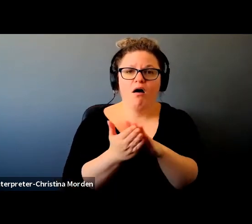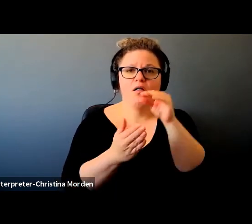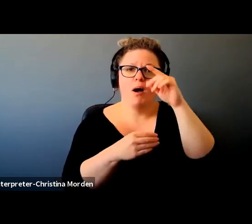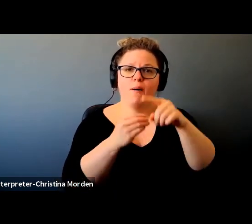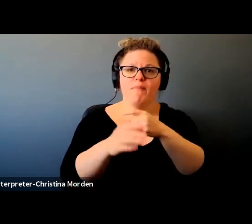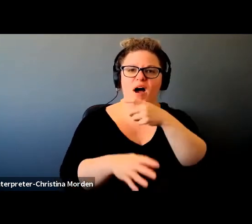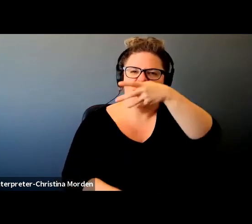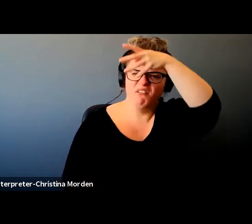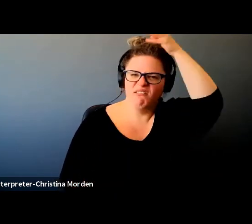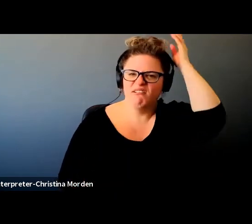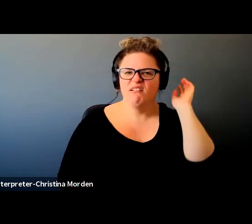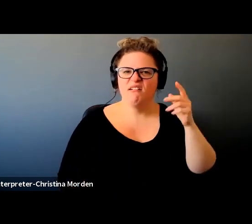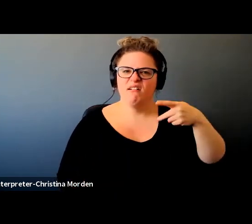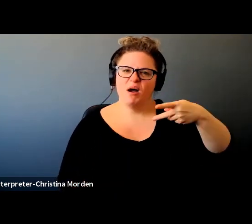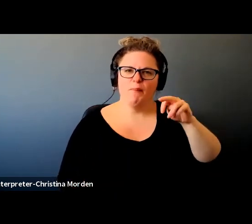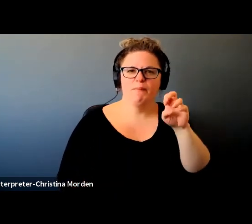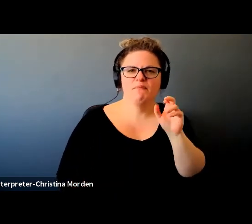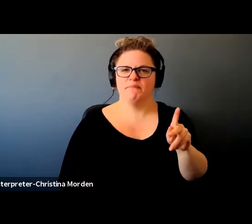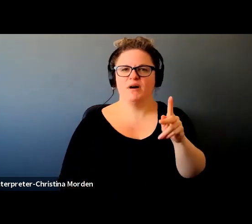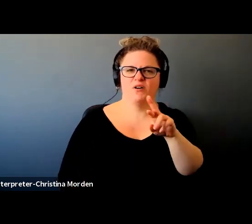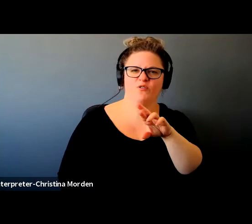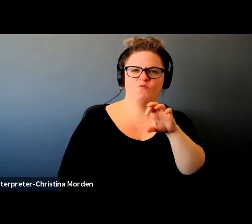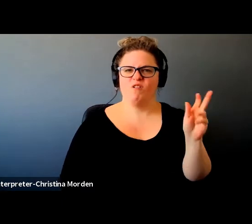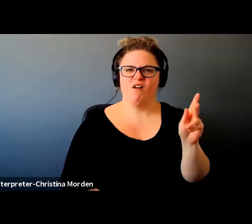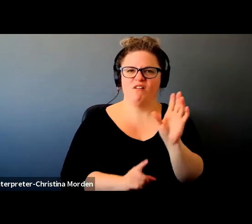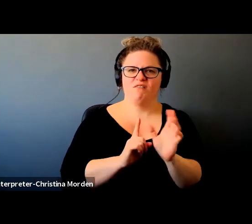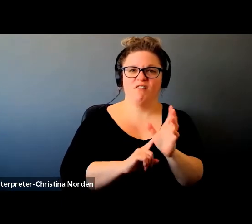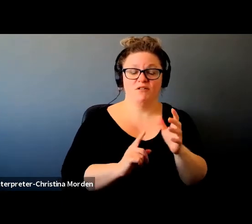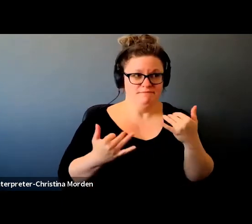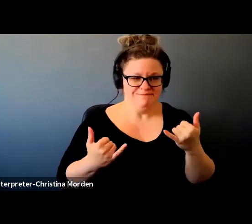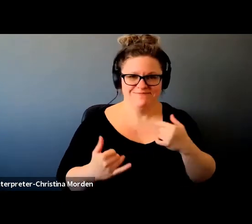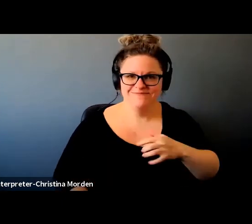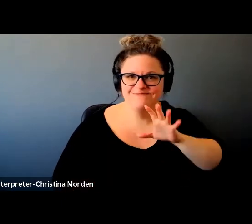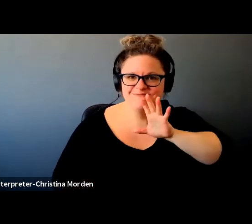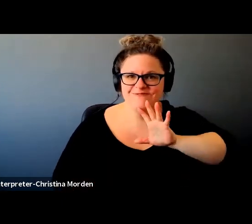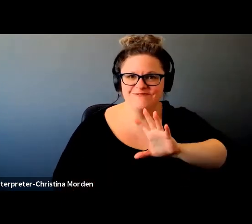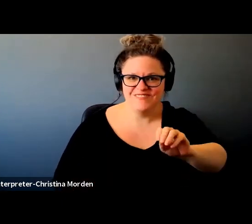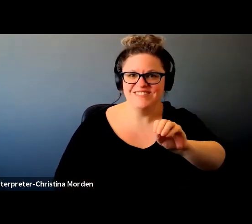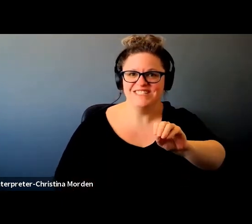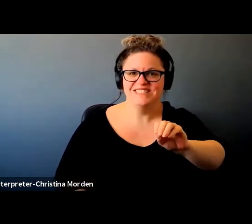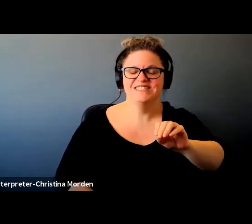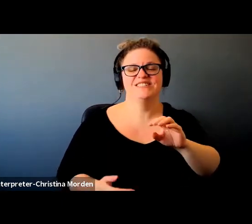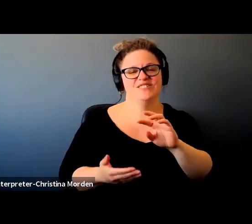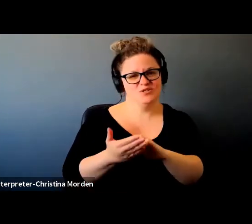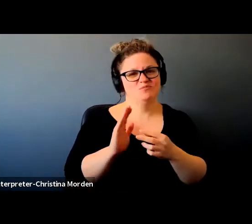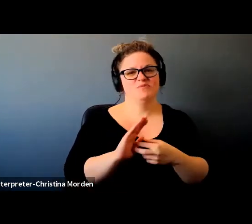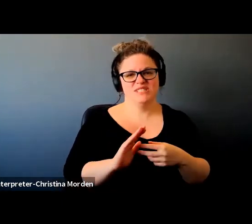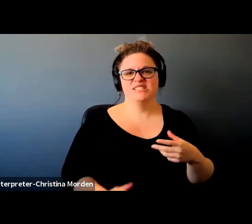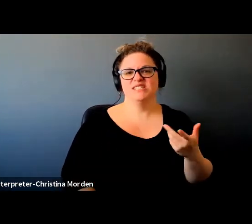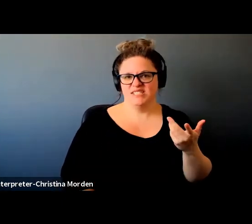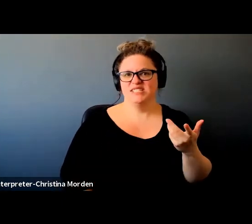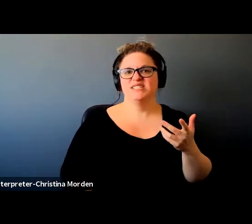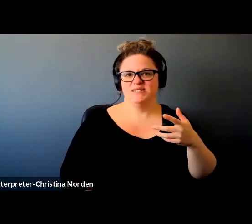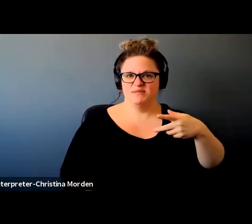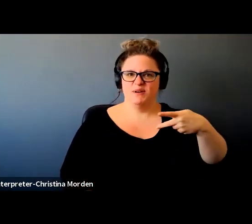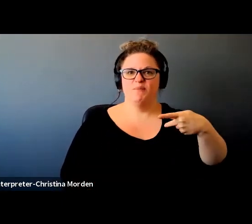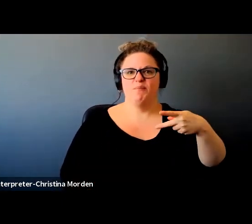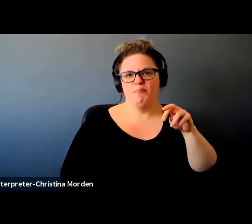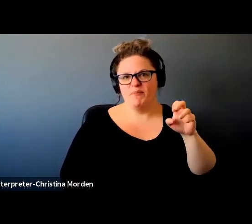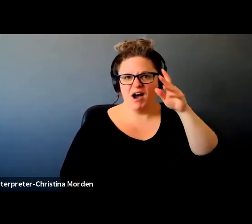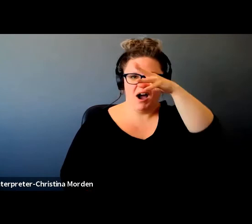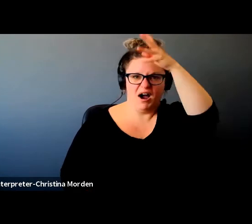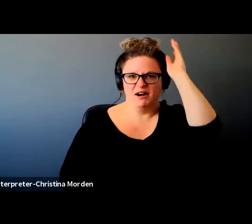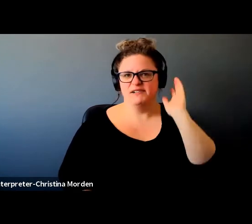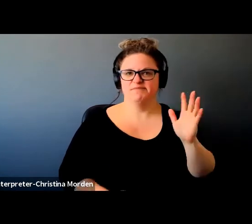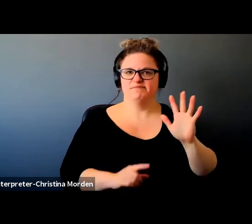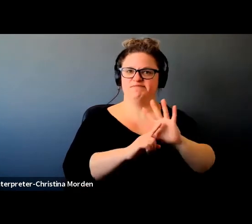gonna say I'm 50 years old. So that really colors a lot of my experiences. I've lived most of my life